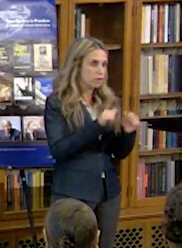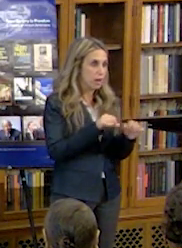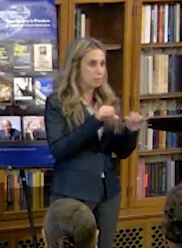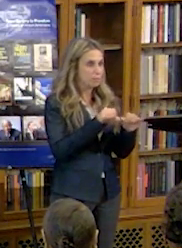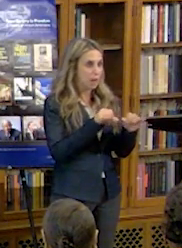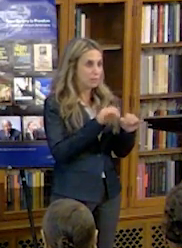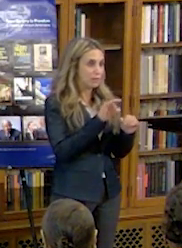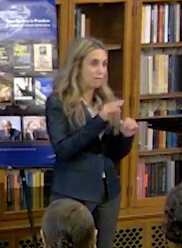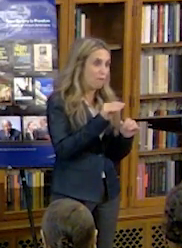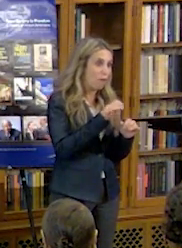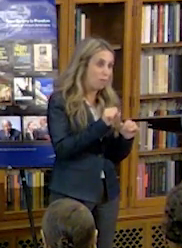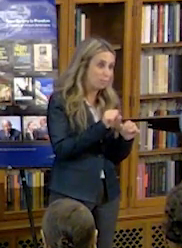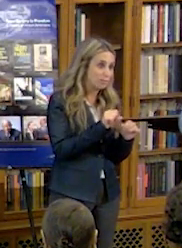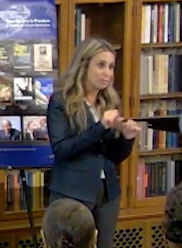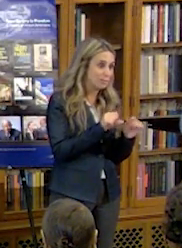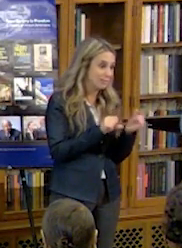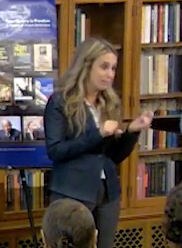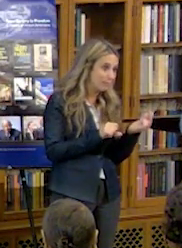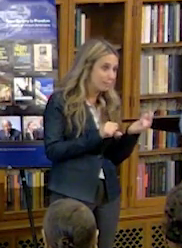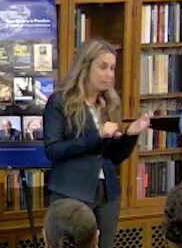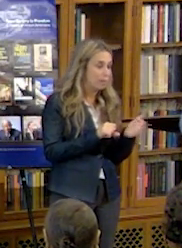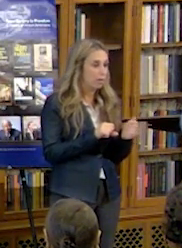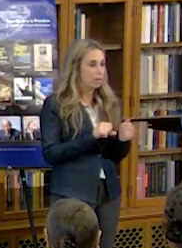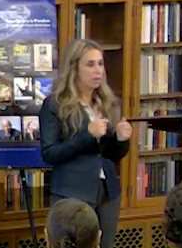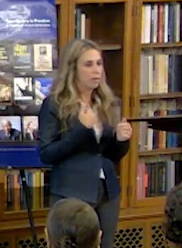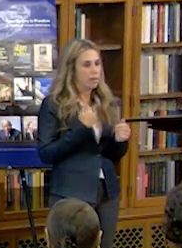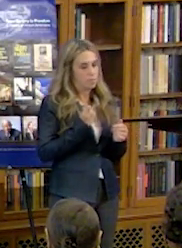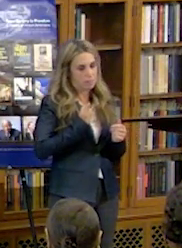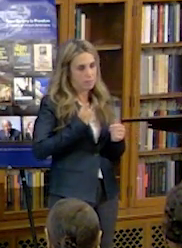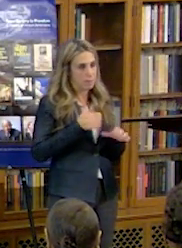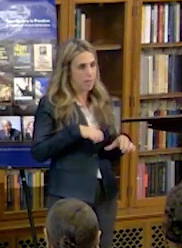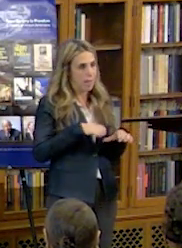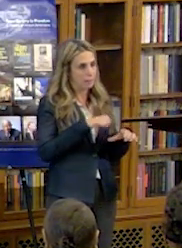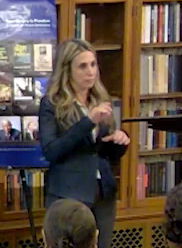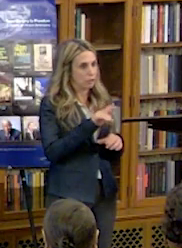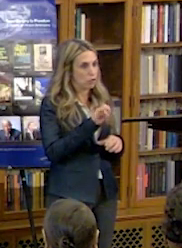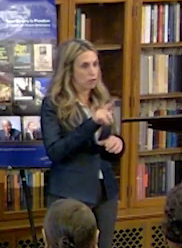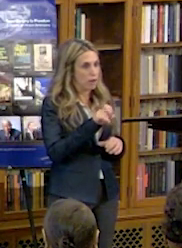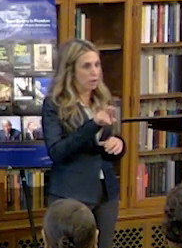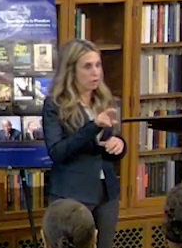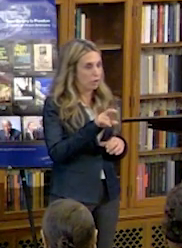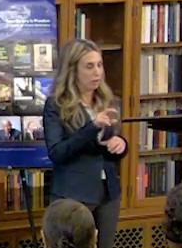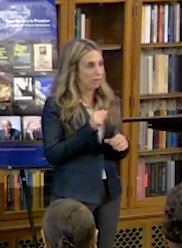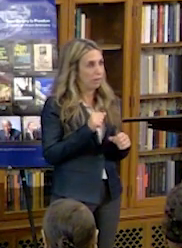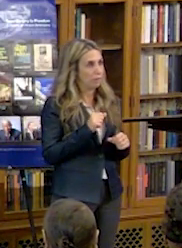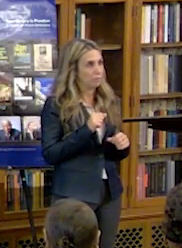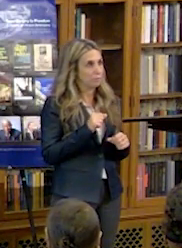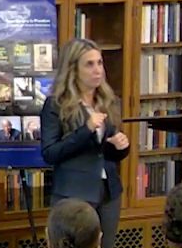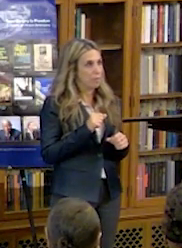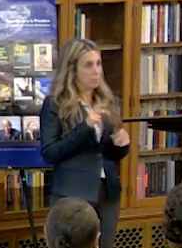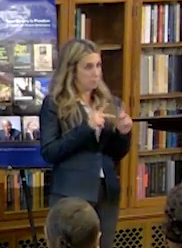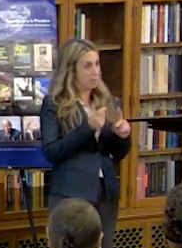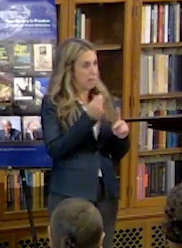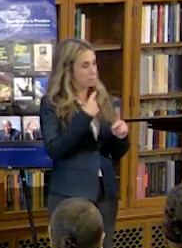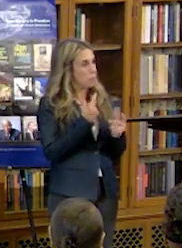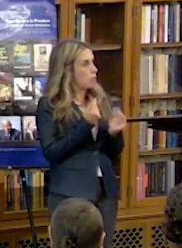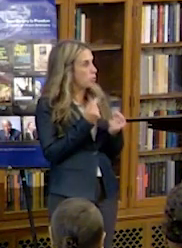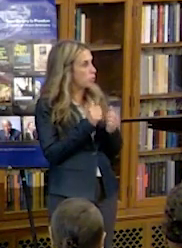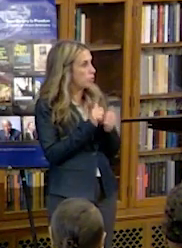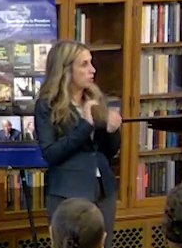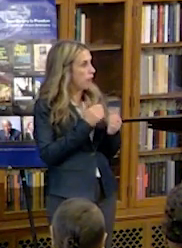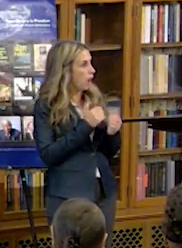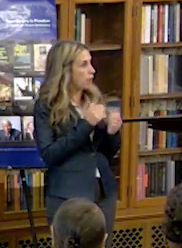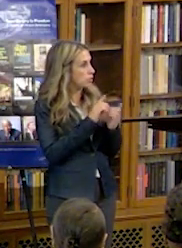and forms as an active curator I'm now asked what what can we do with our